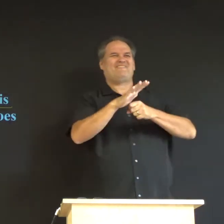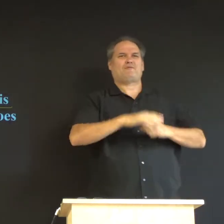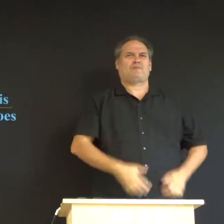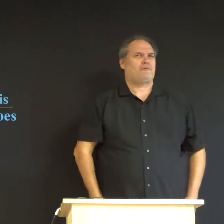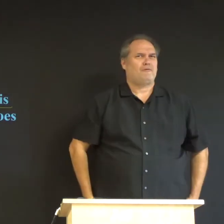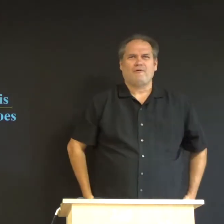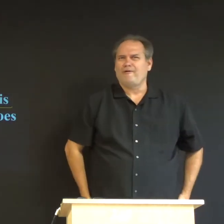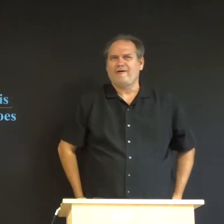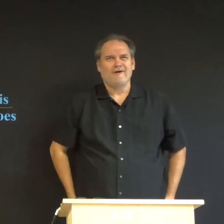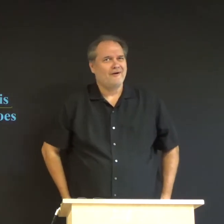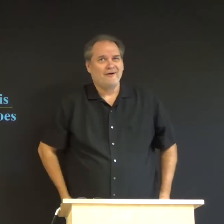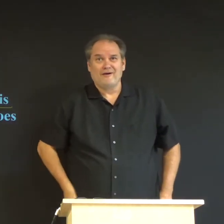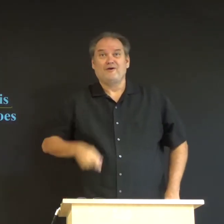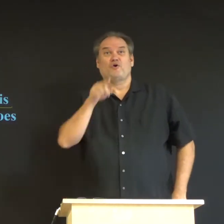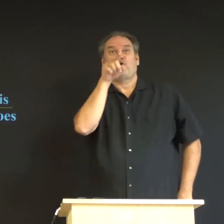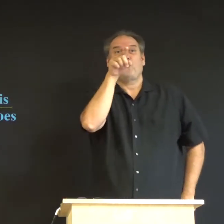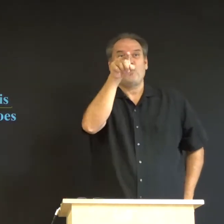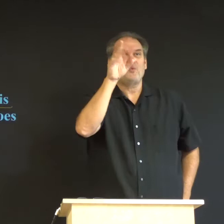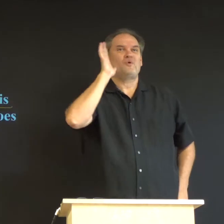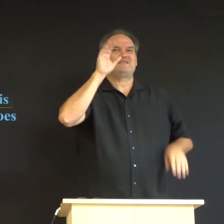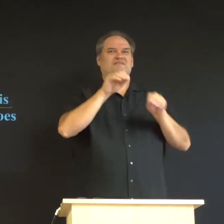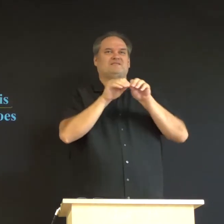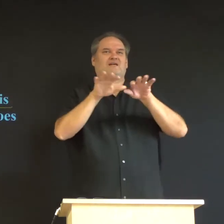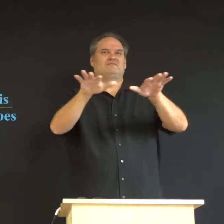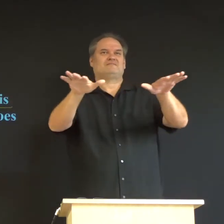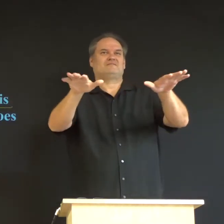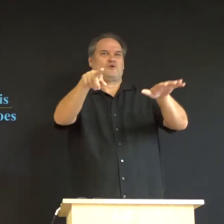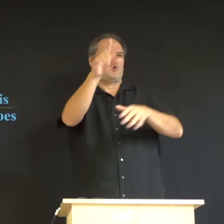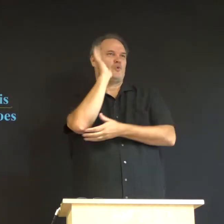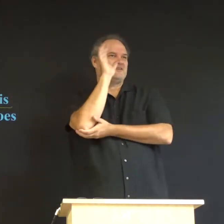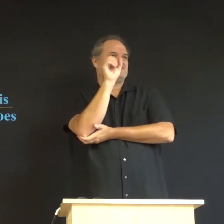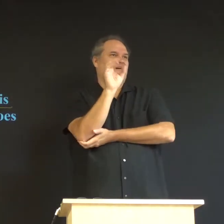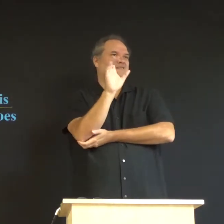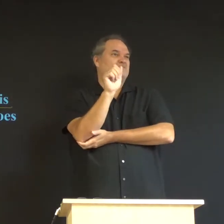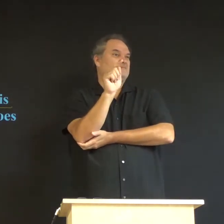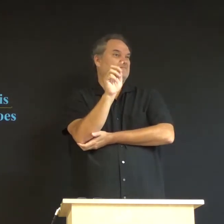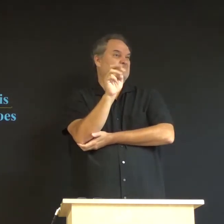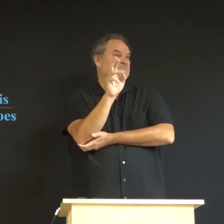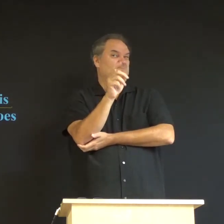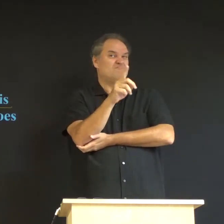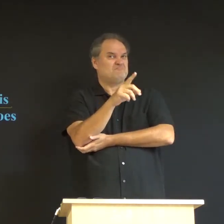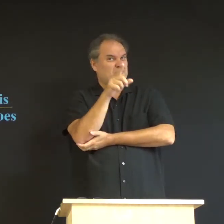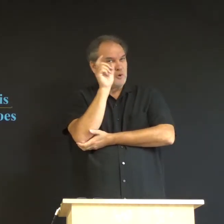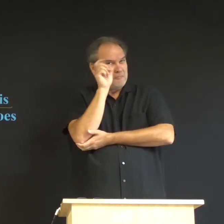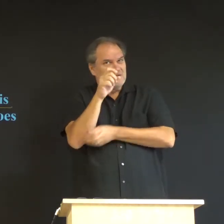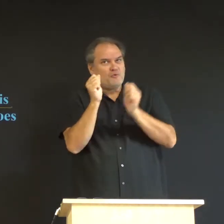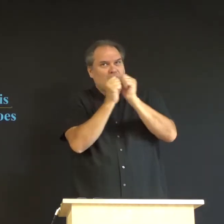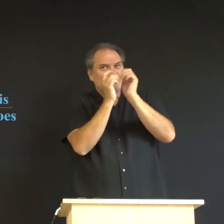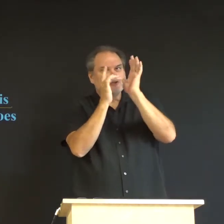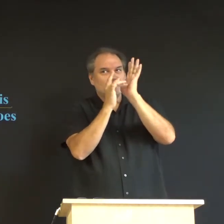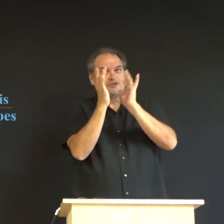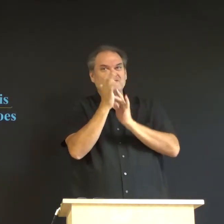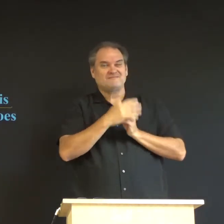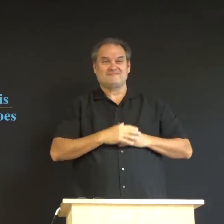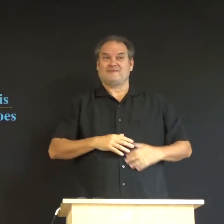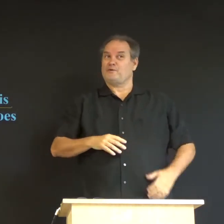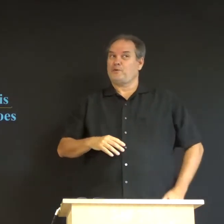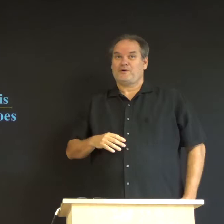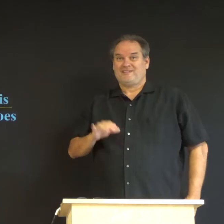else. But other people are not good enough for me. He said you will scatter. You must stay with